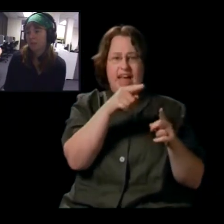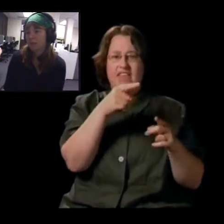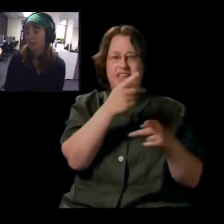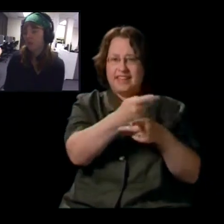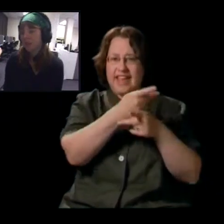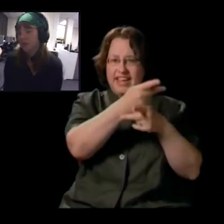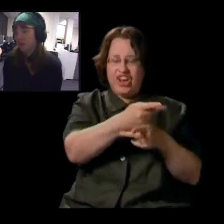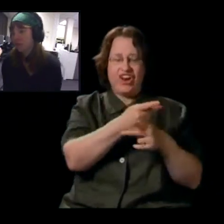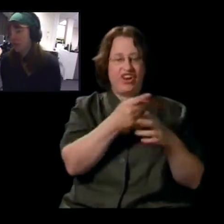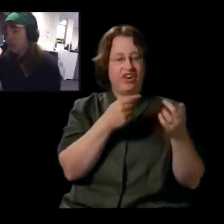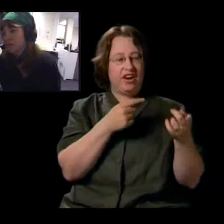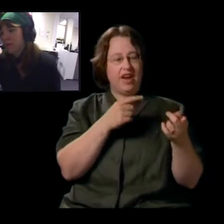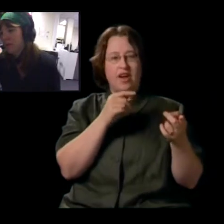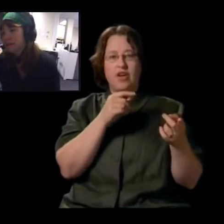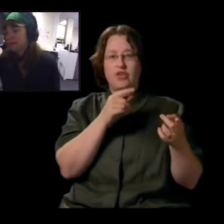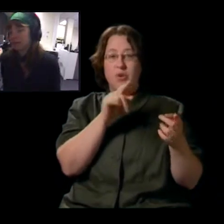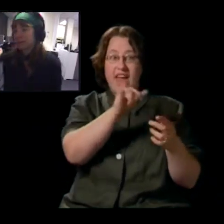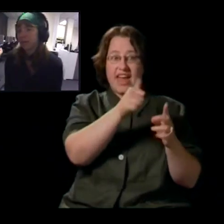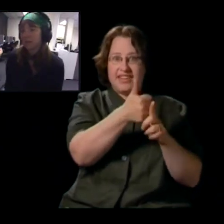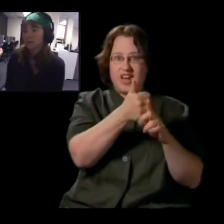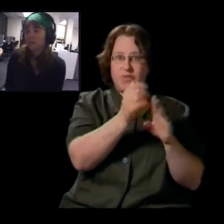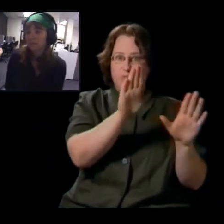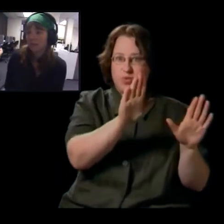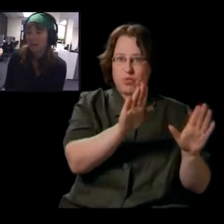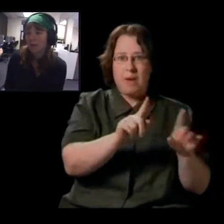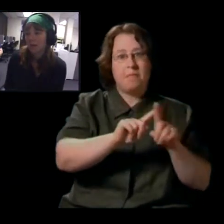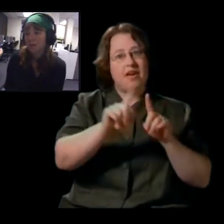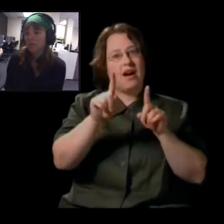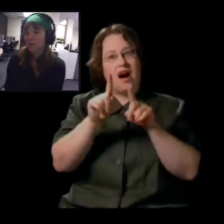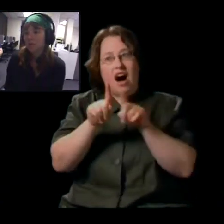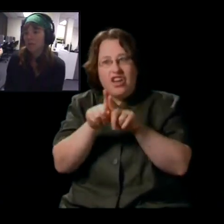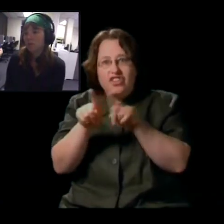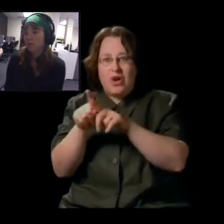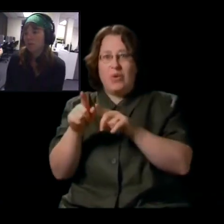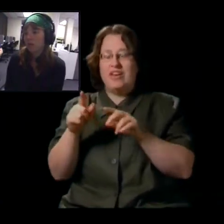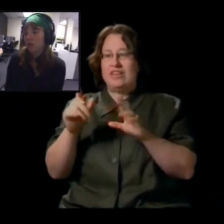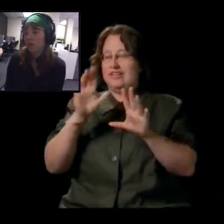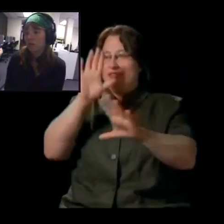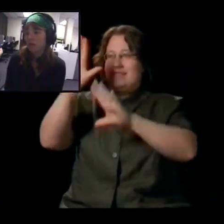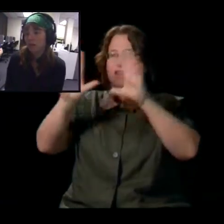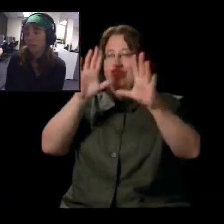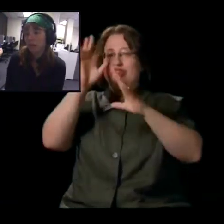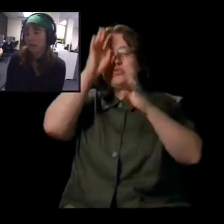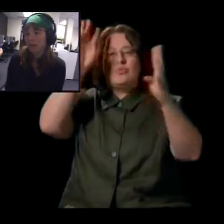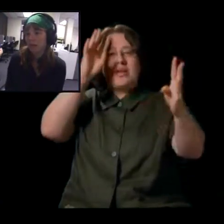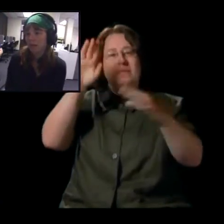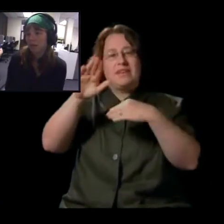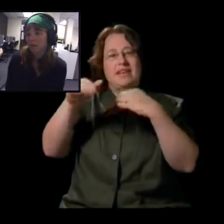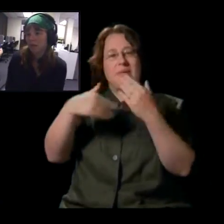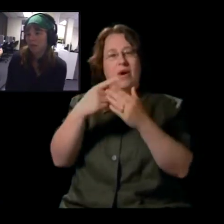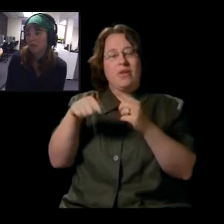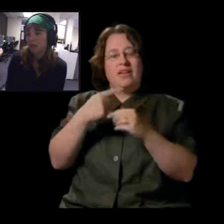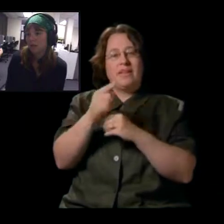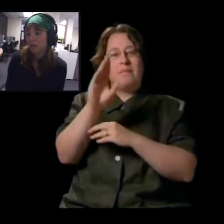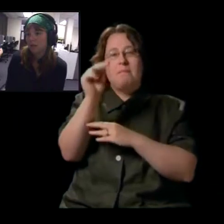it's a place for kids who have disabilities they can take care of. It's a wonderful place, but also at the same time,